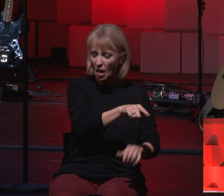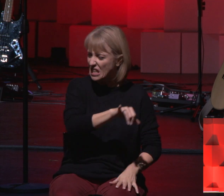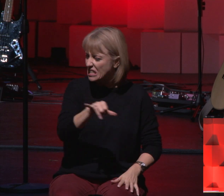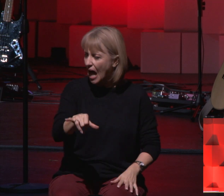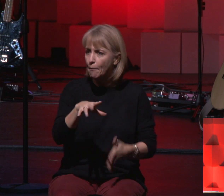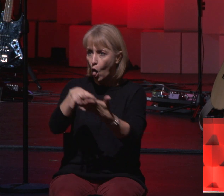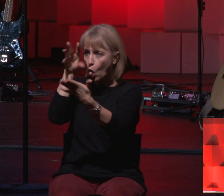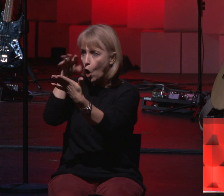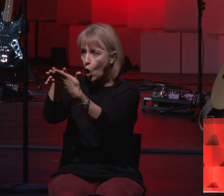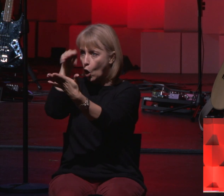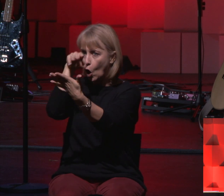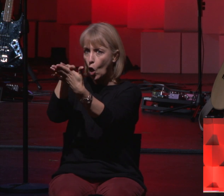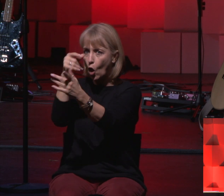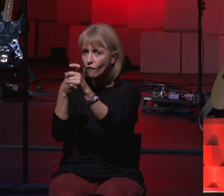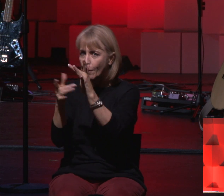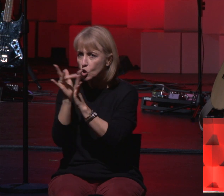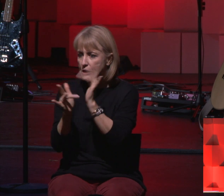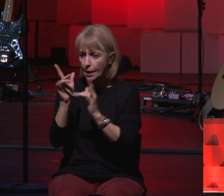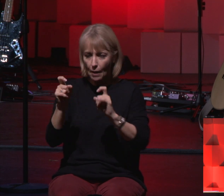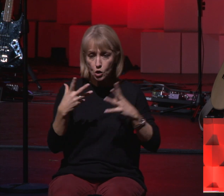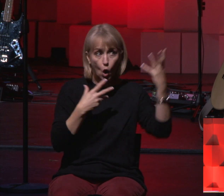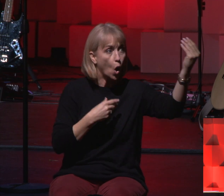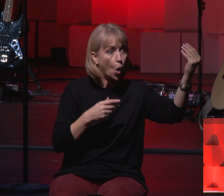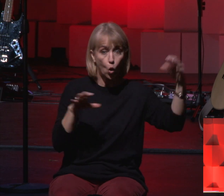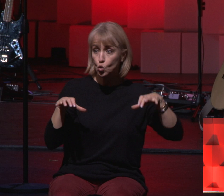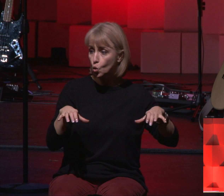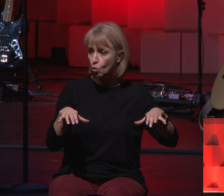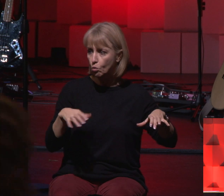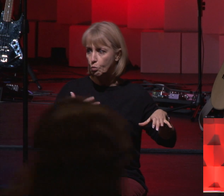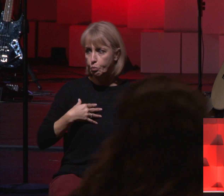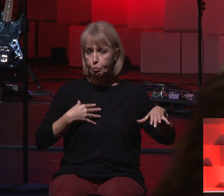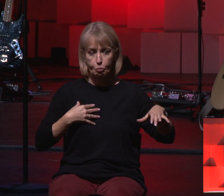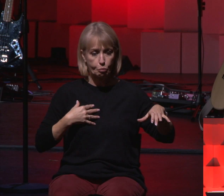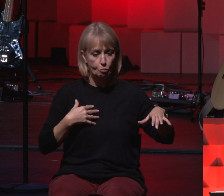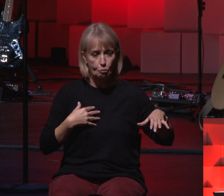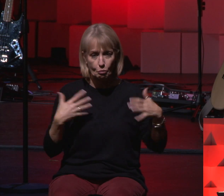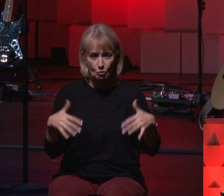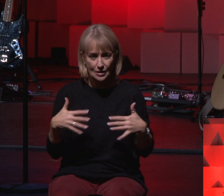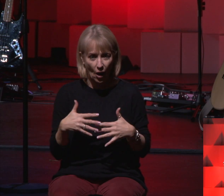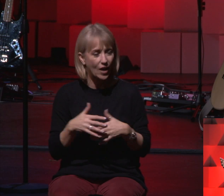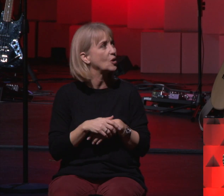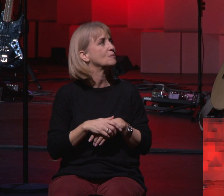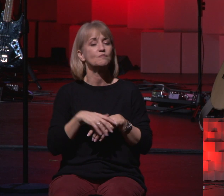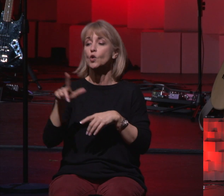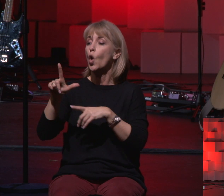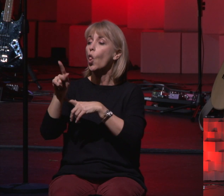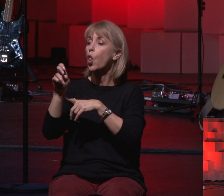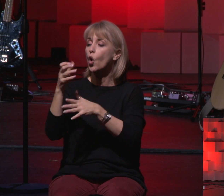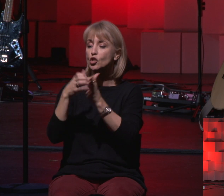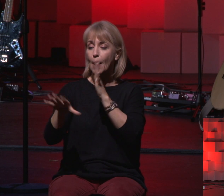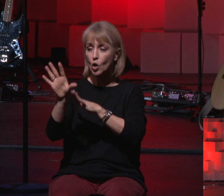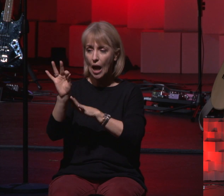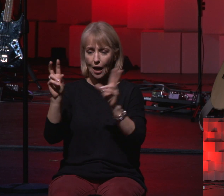it's sharing the Word of God and the message of hope. So Luke chapter 9. Look at the first couple verses. When Jesus had called the 12